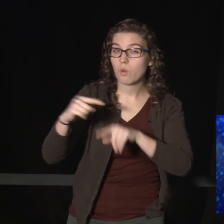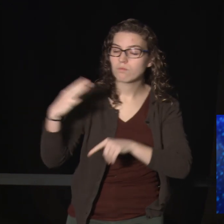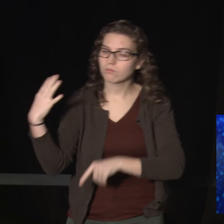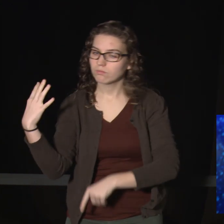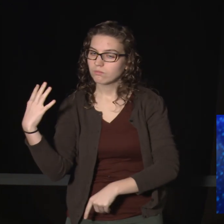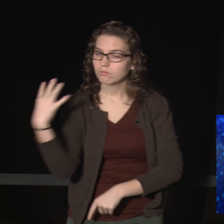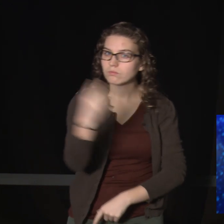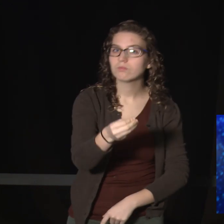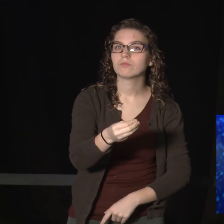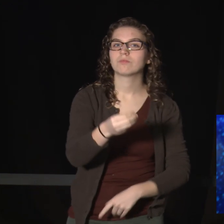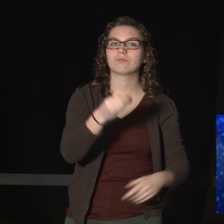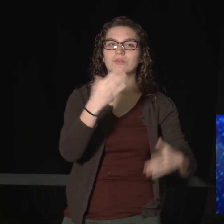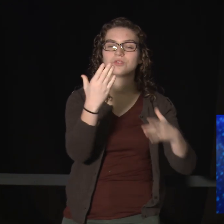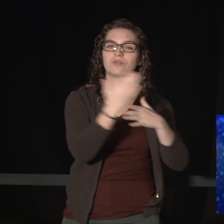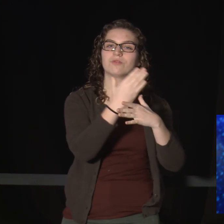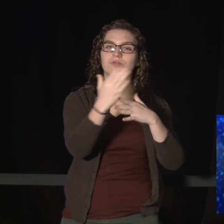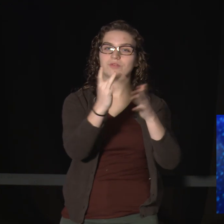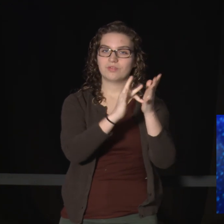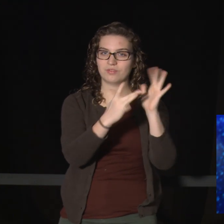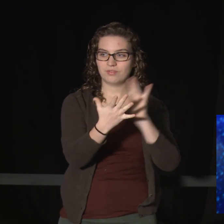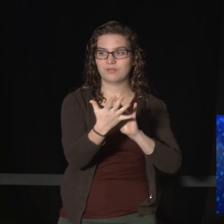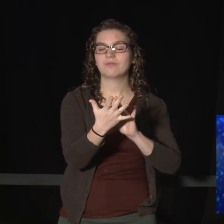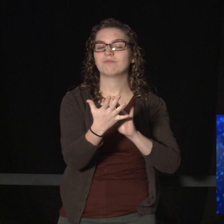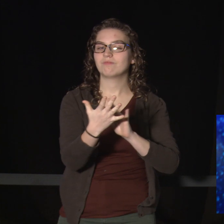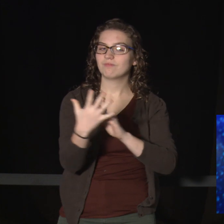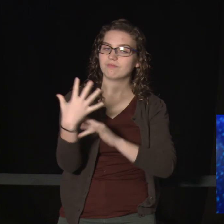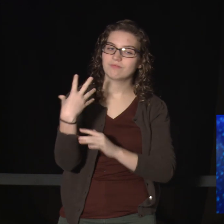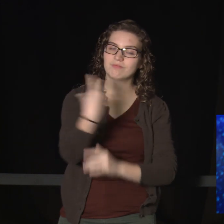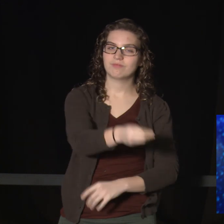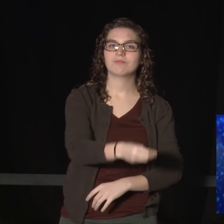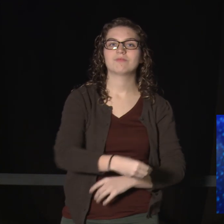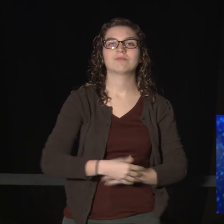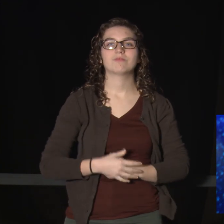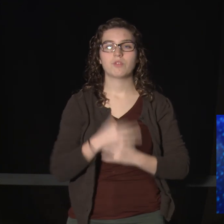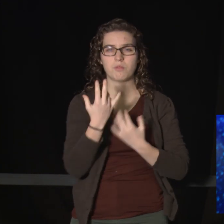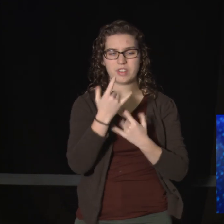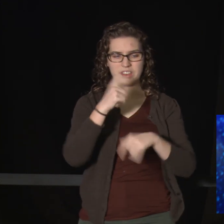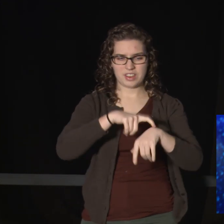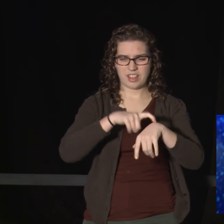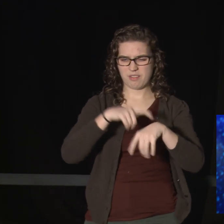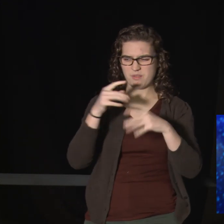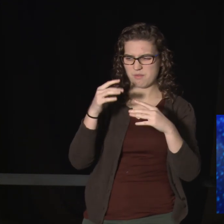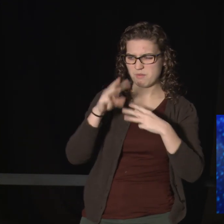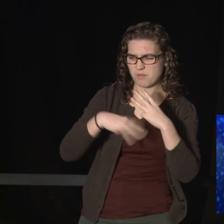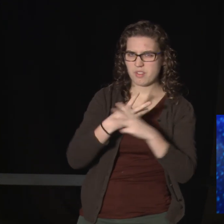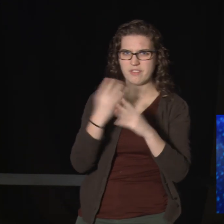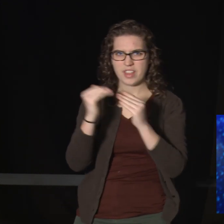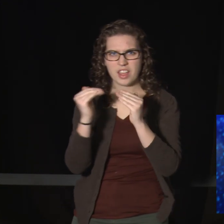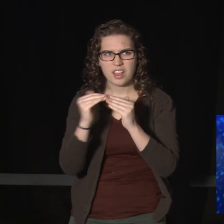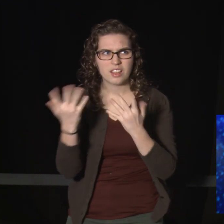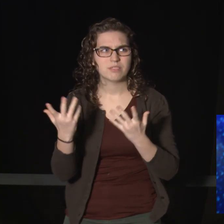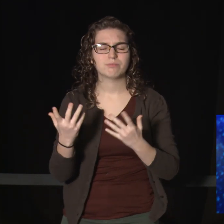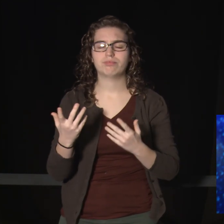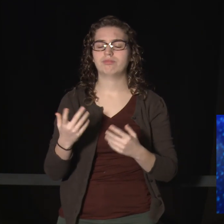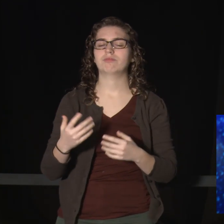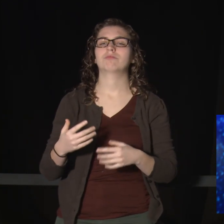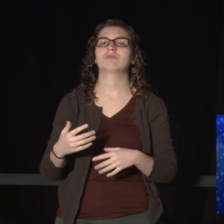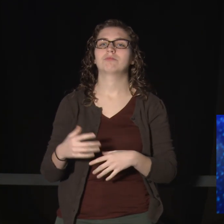Go share Jesus. Just go. You're waiting for a time when the world is fair?